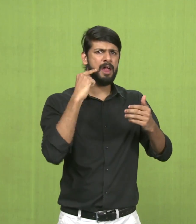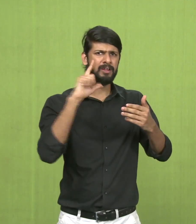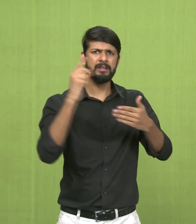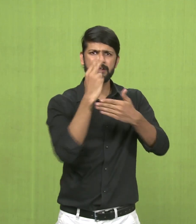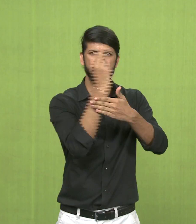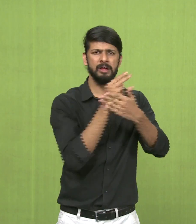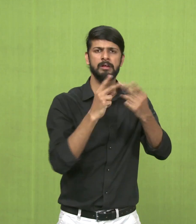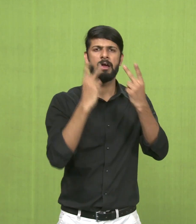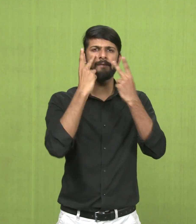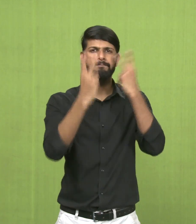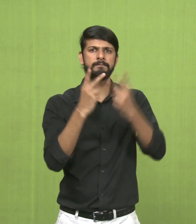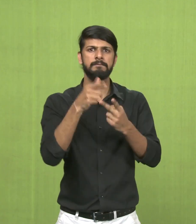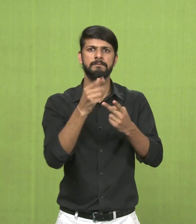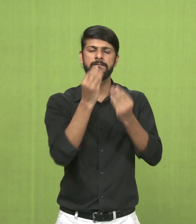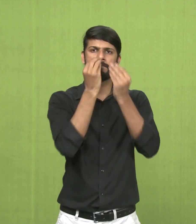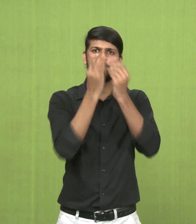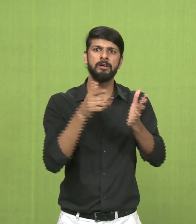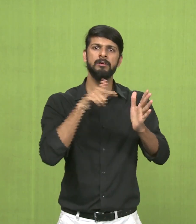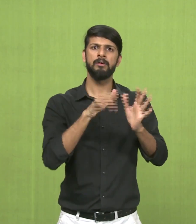Illustration is a visual representation